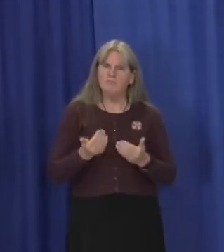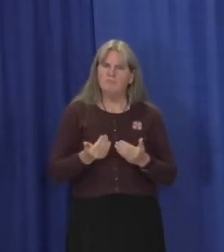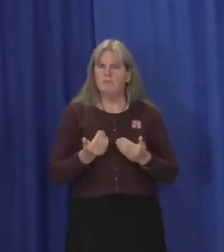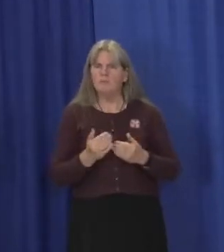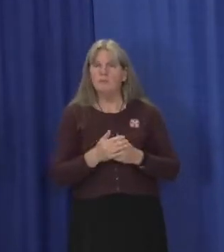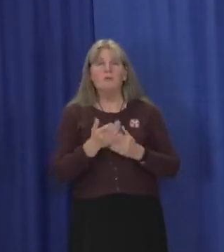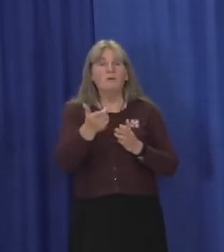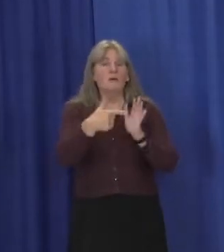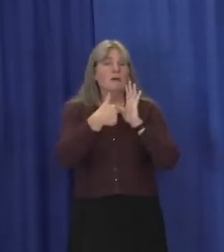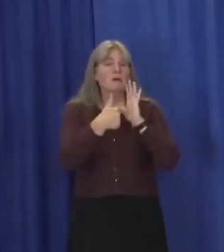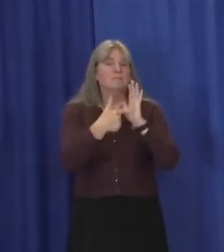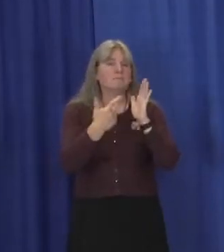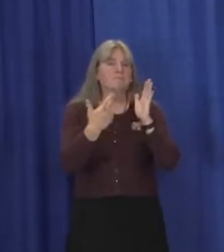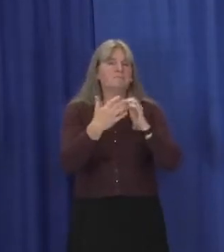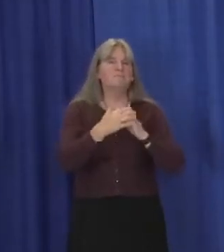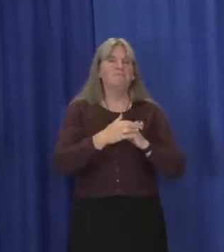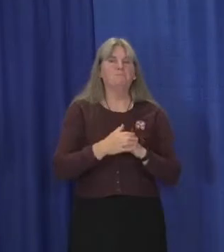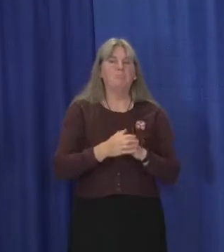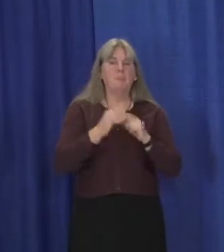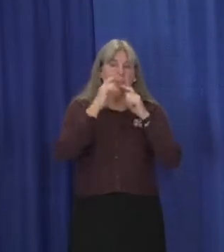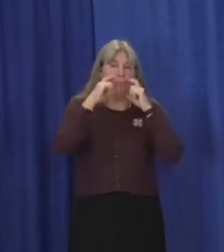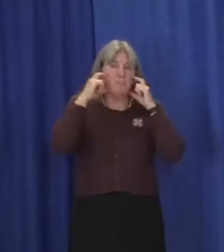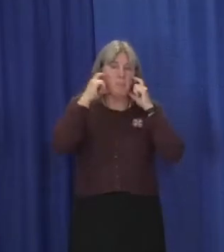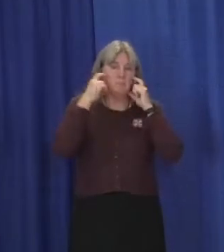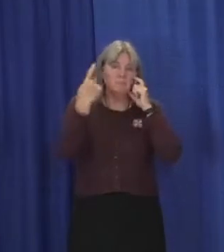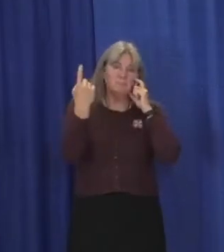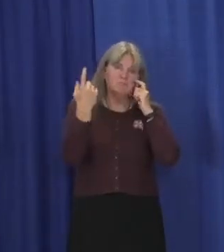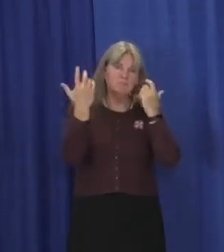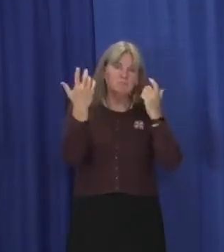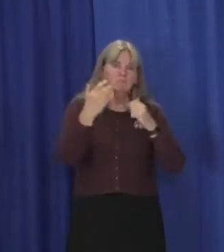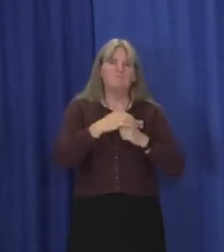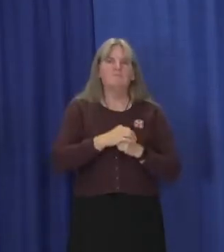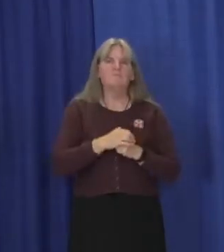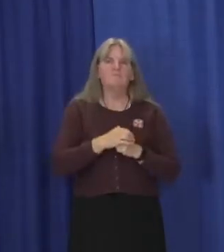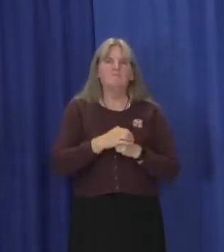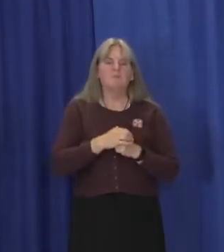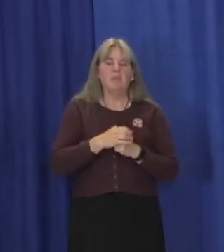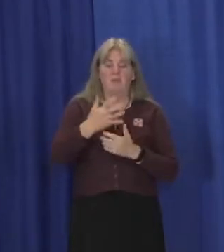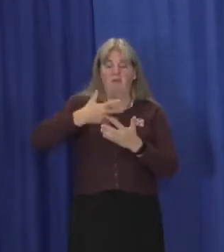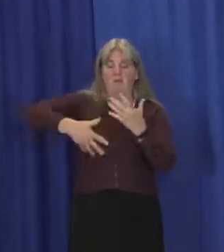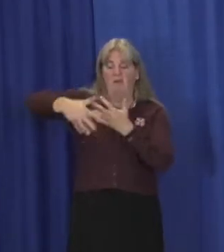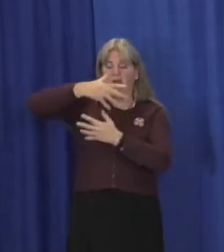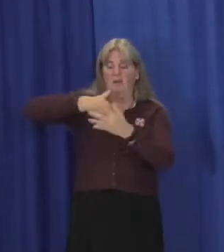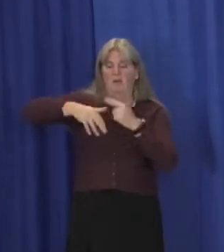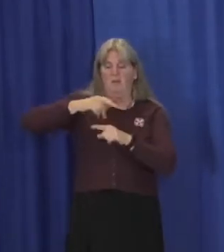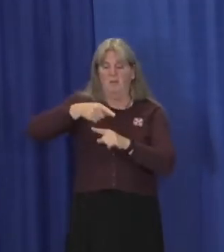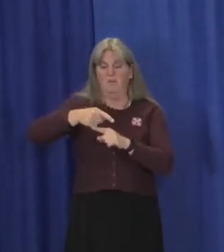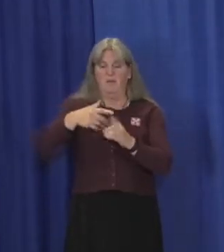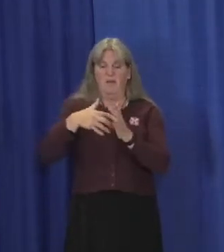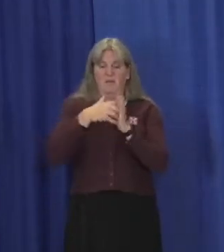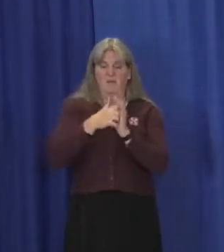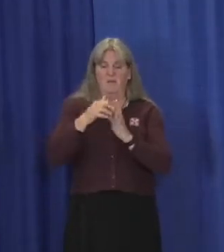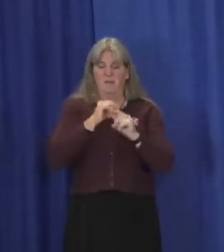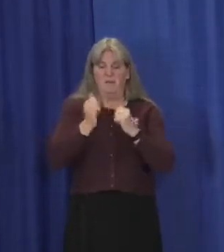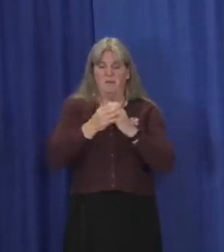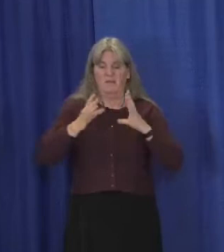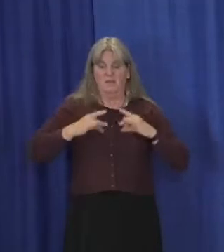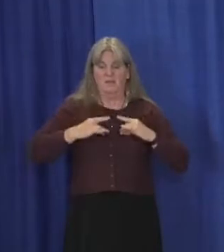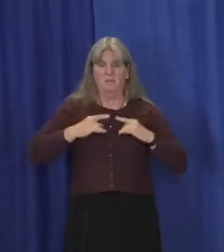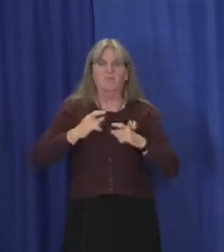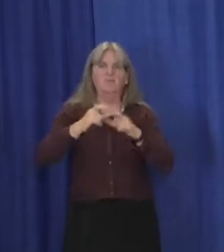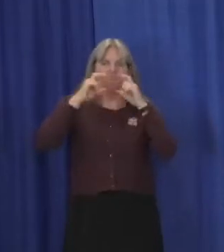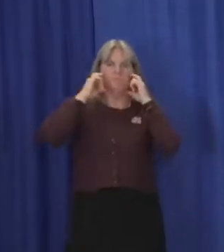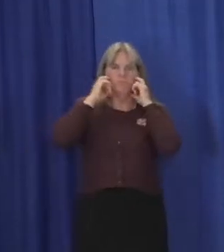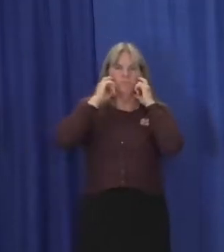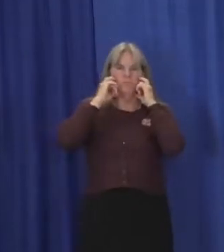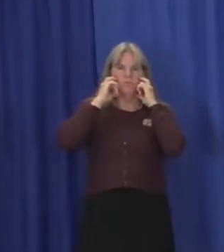It might include, for example, wearing a mask when we are around those people who are most vulnerable, when